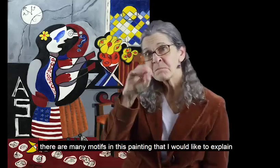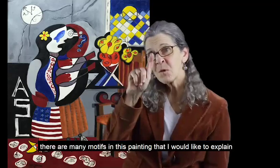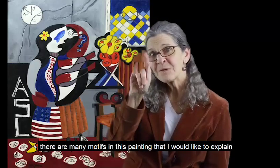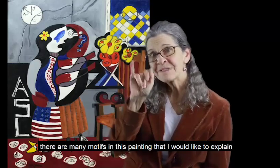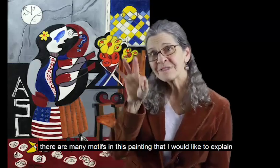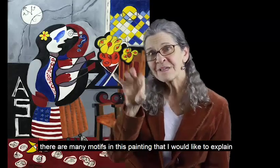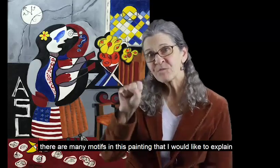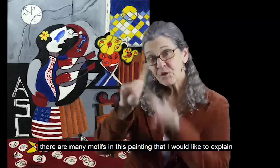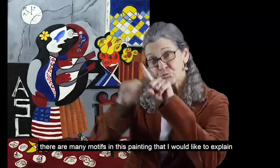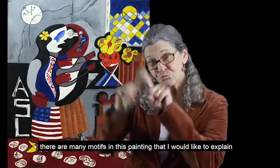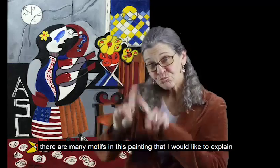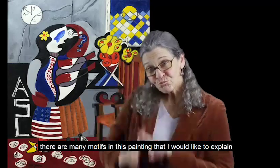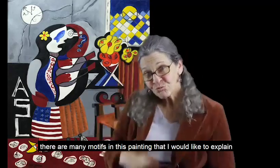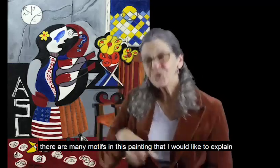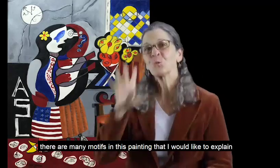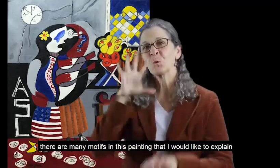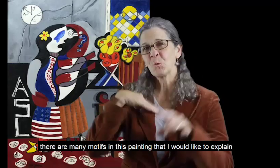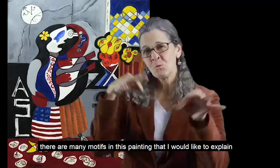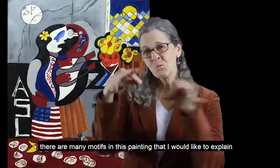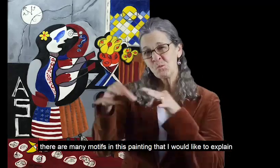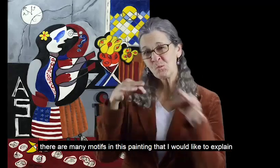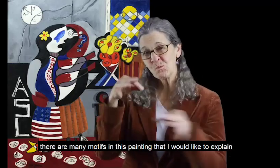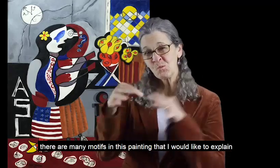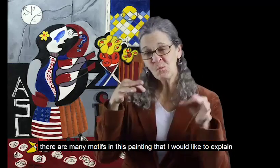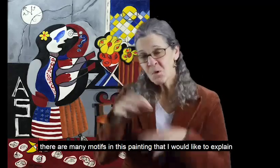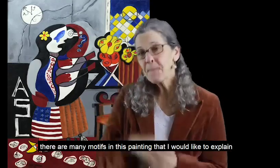There are many motifs in this painting that I'd like to explain.